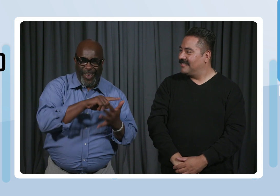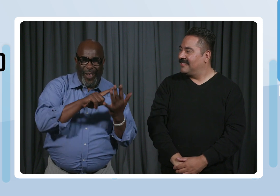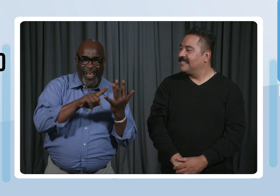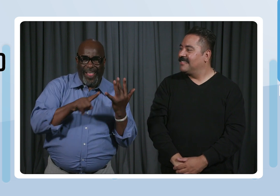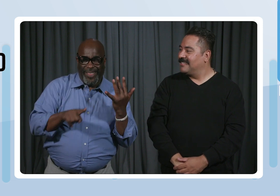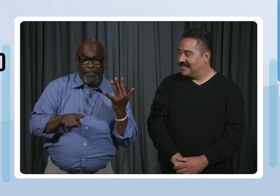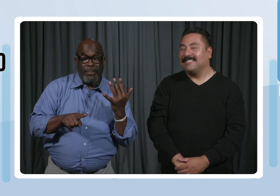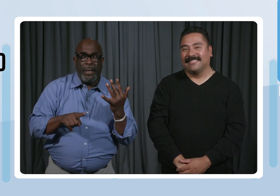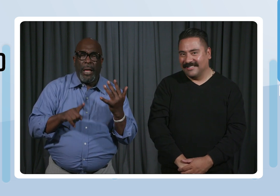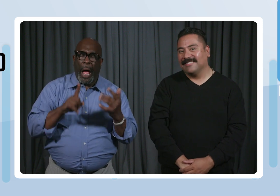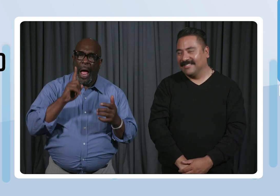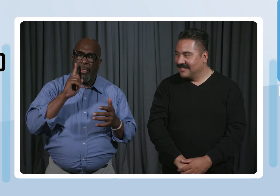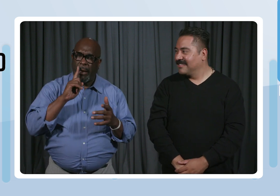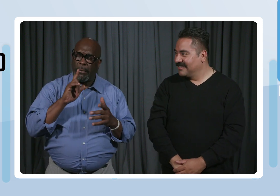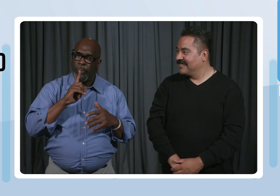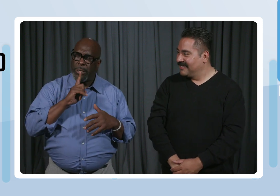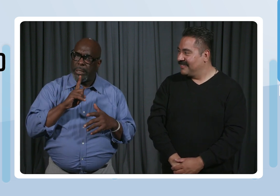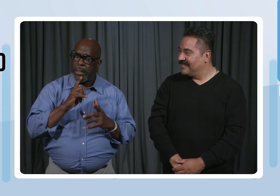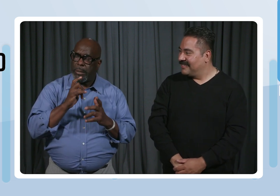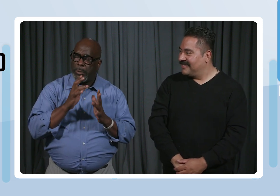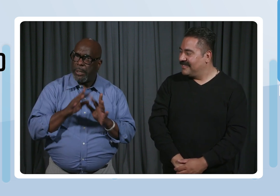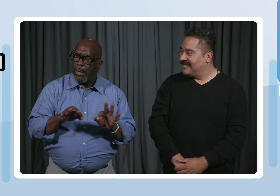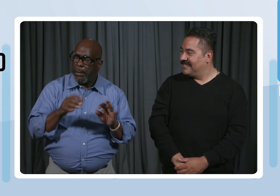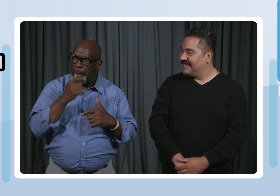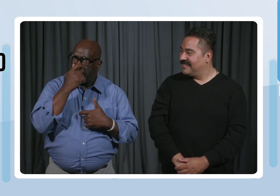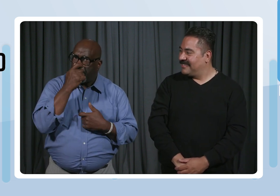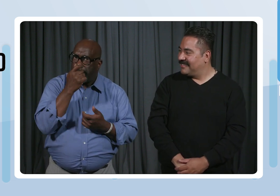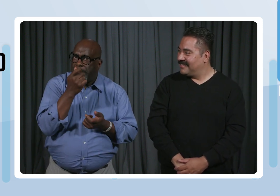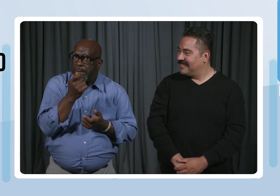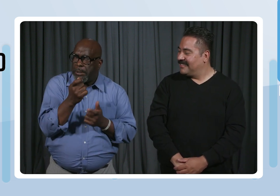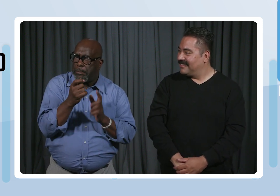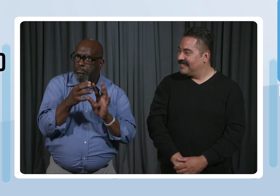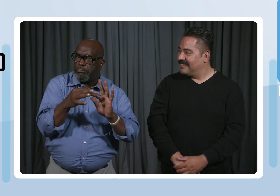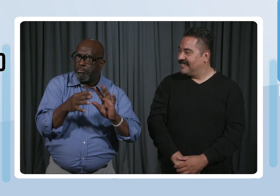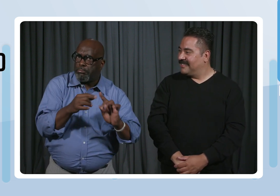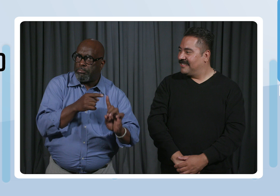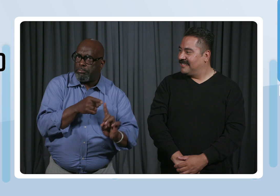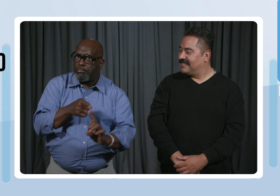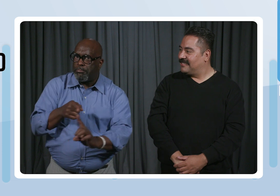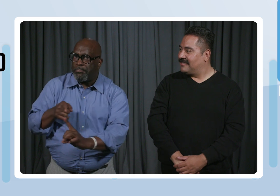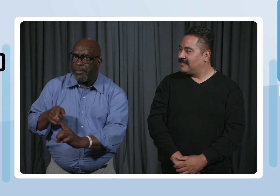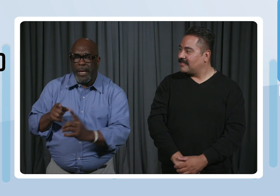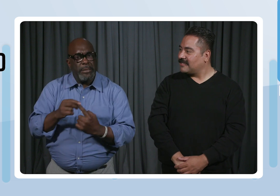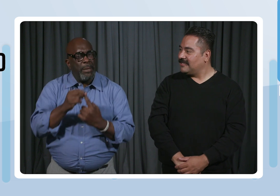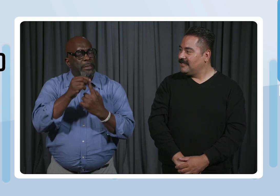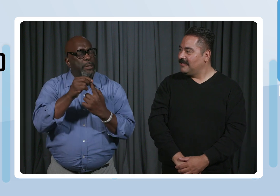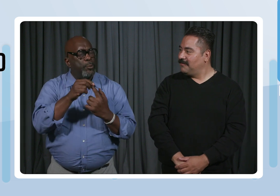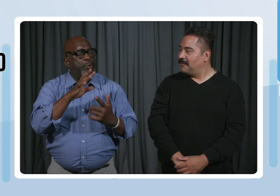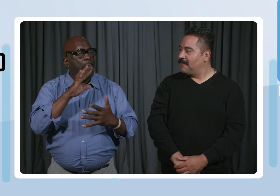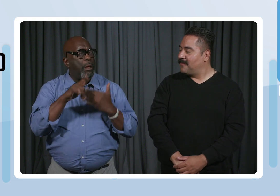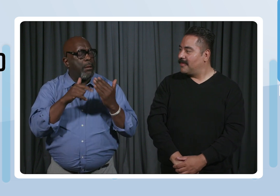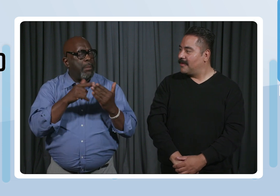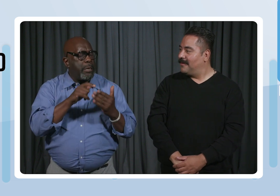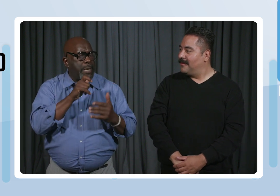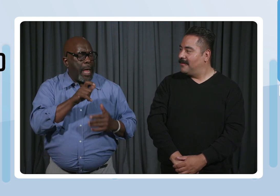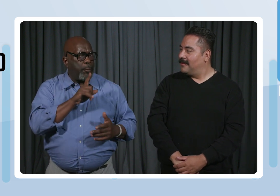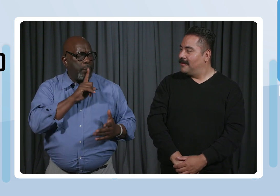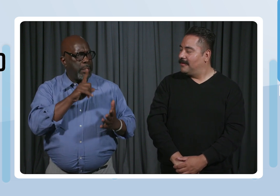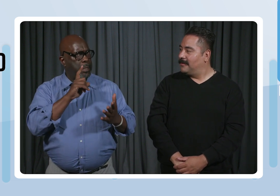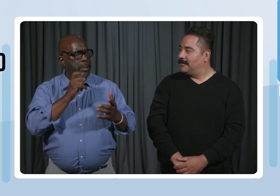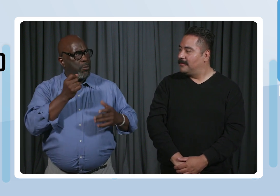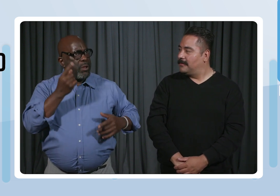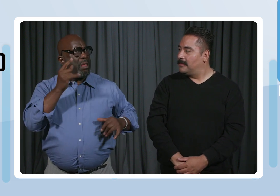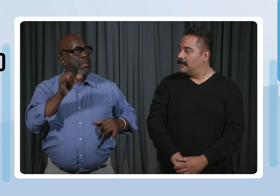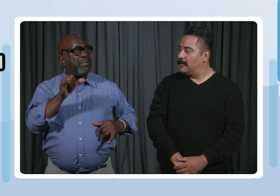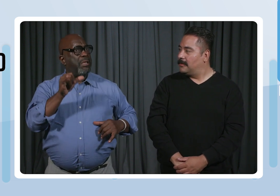I think those are really interesting reflections, especially the piece about how you didn't realize the power of